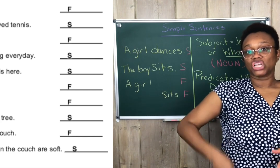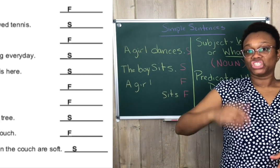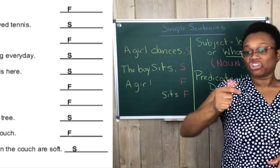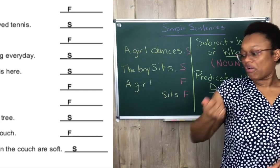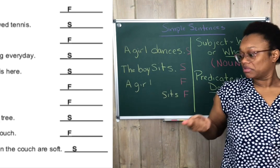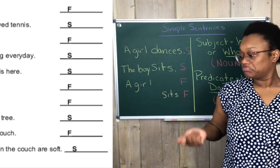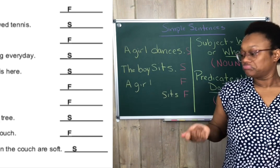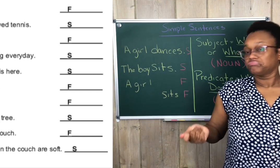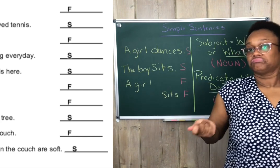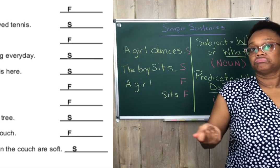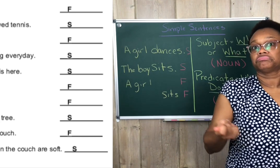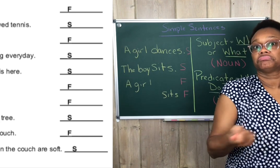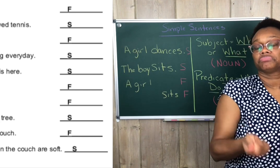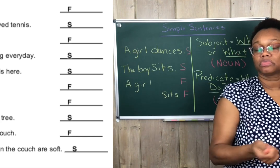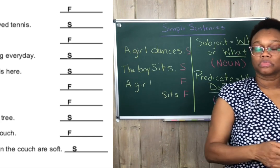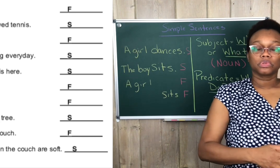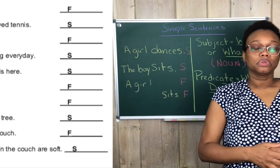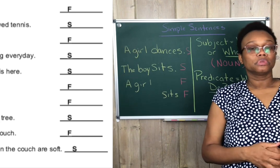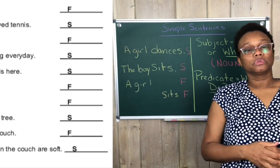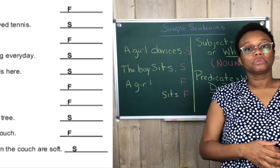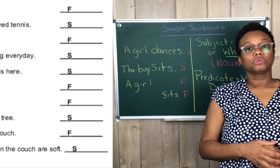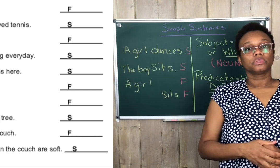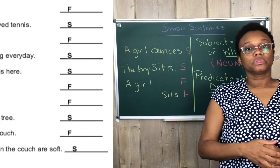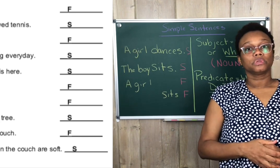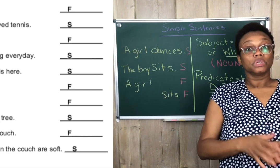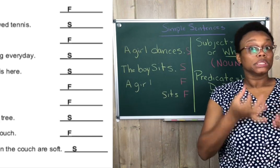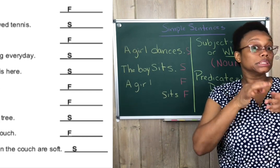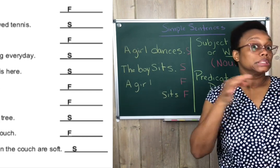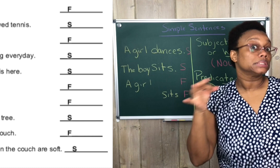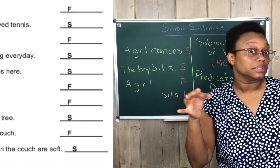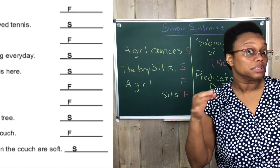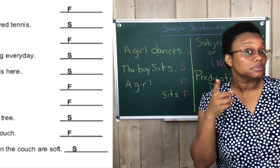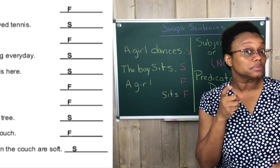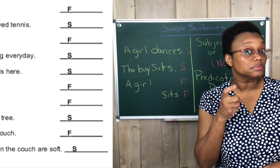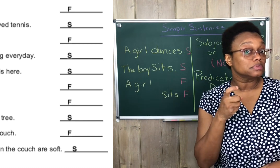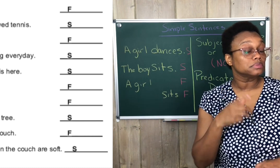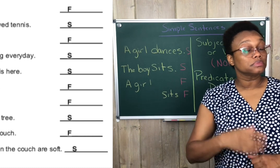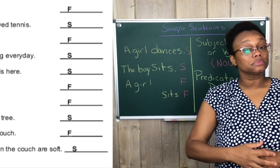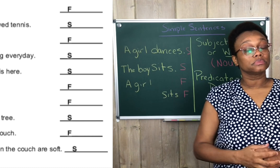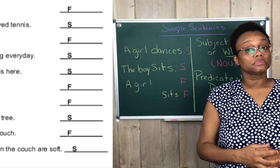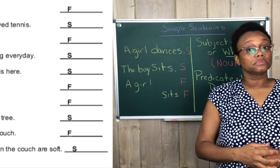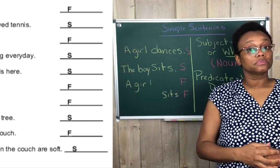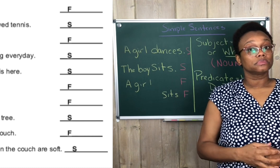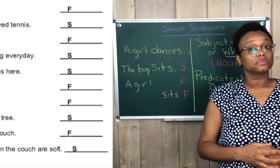Number 3, walk the dog. Is that a sentence?